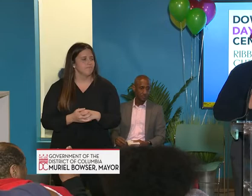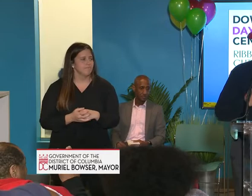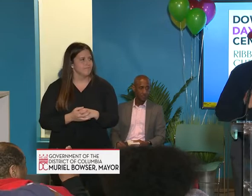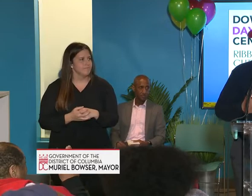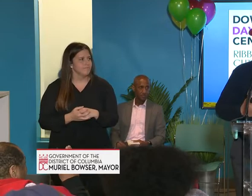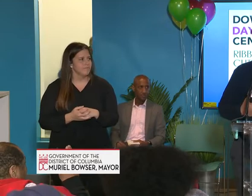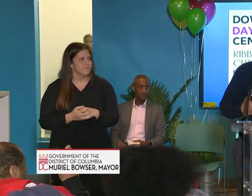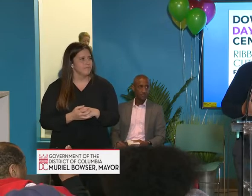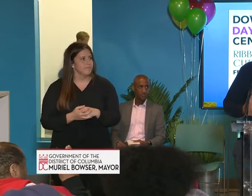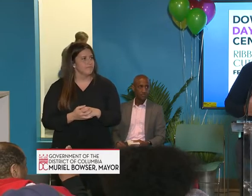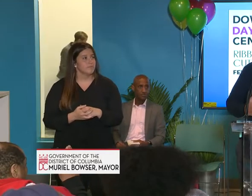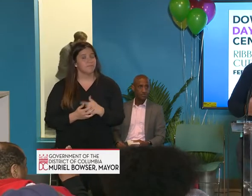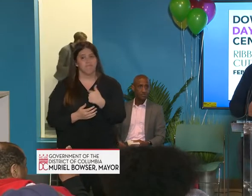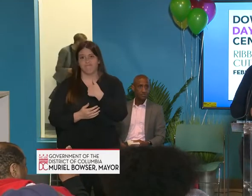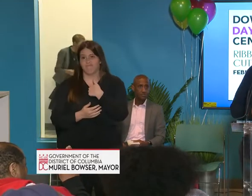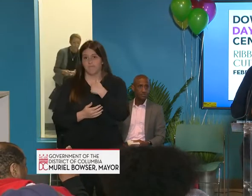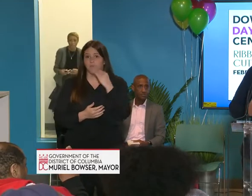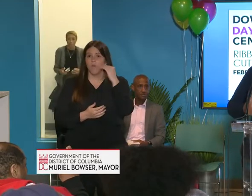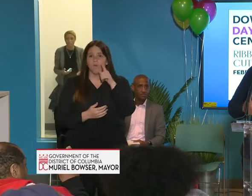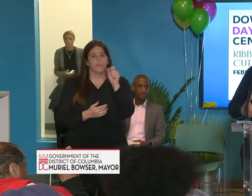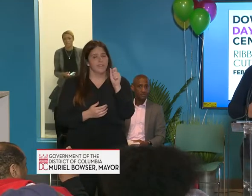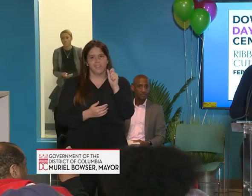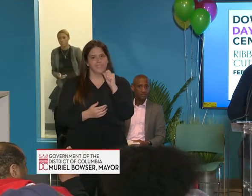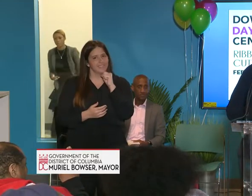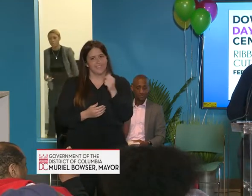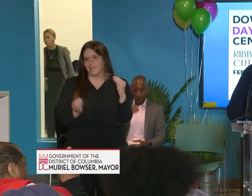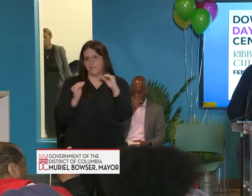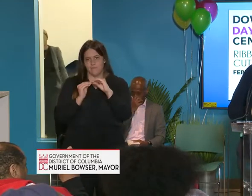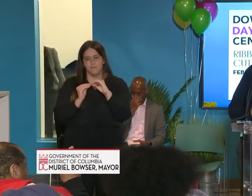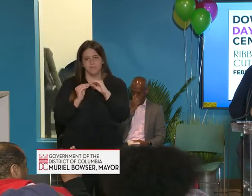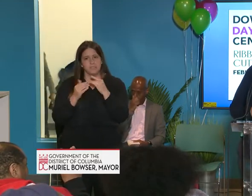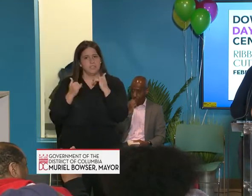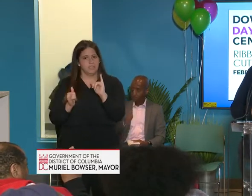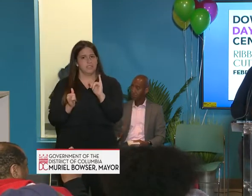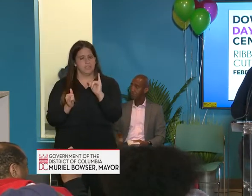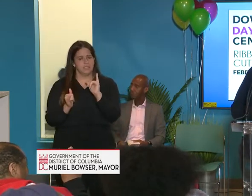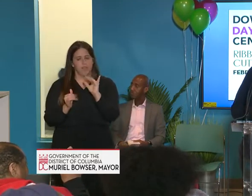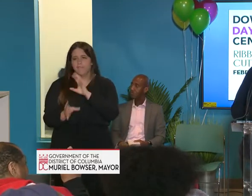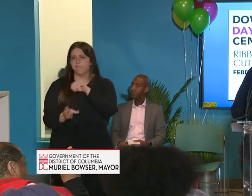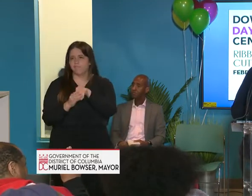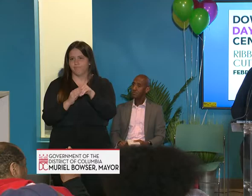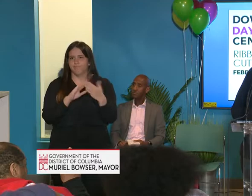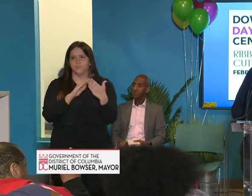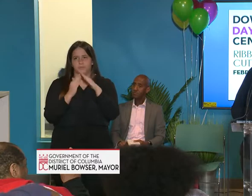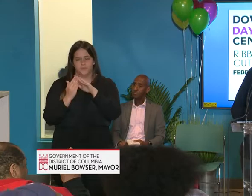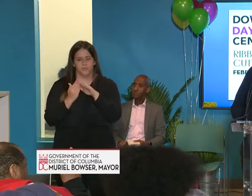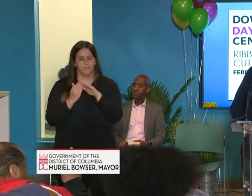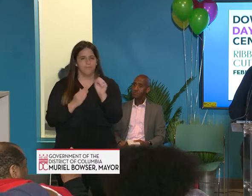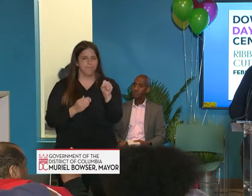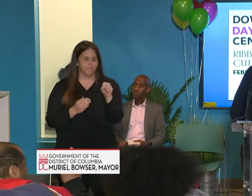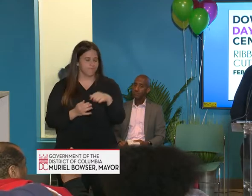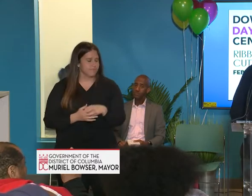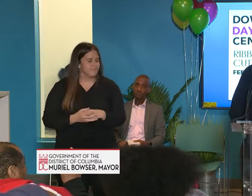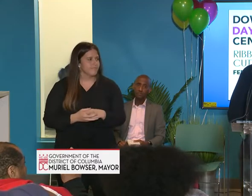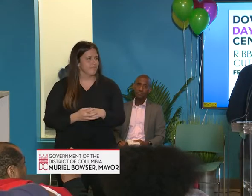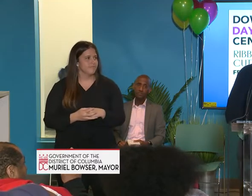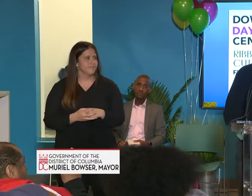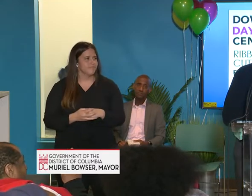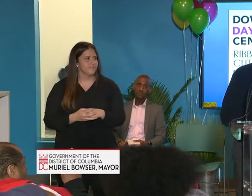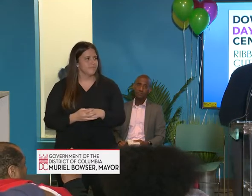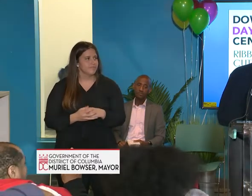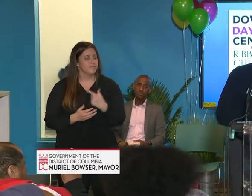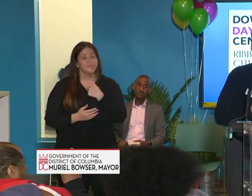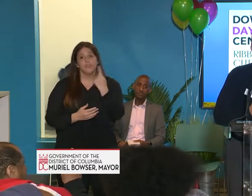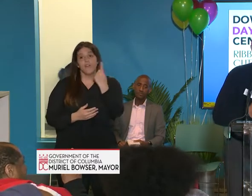And even though I'm no longer homeless, I still consider myself a large part of the community. And I always